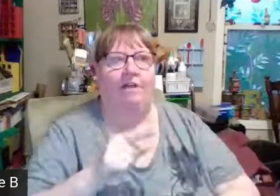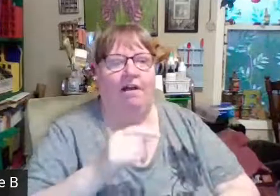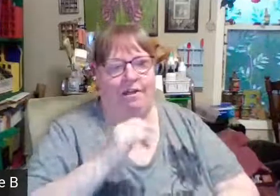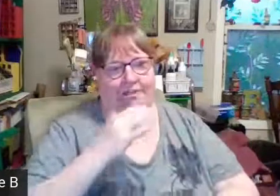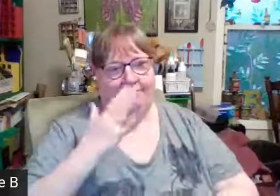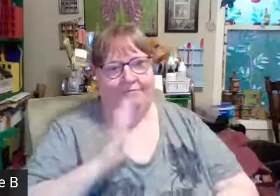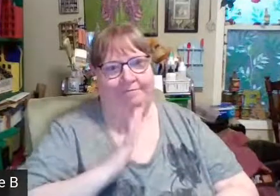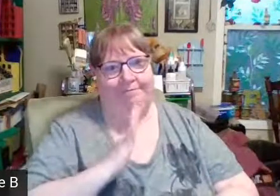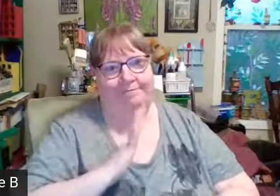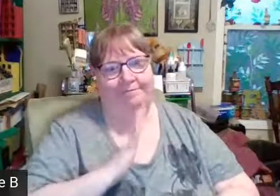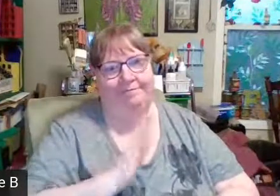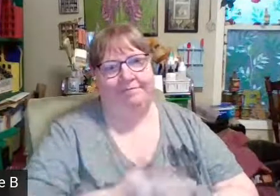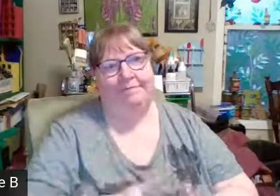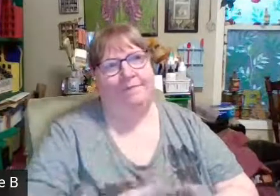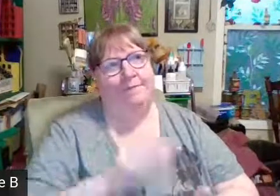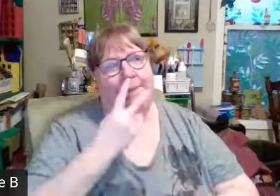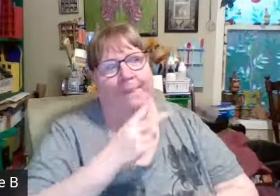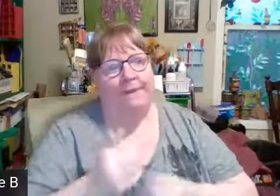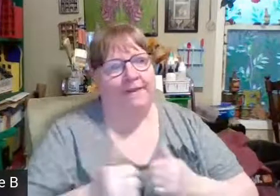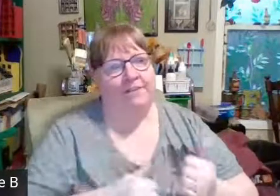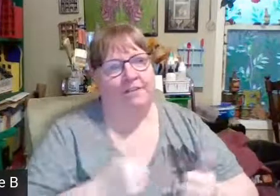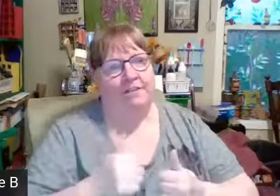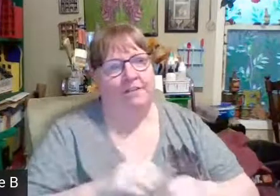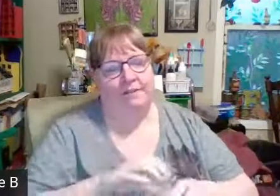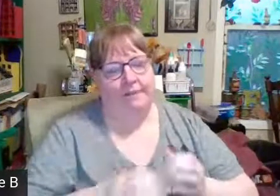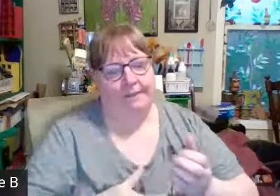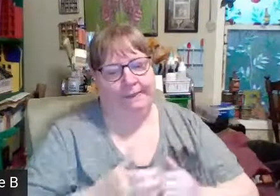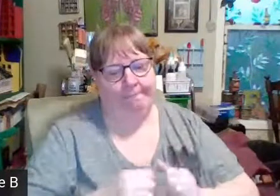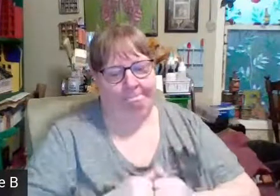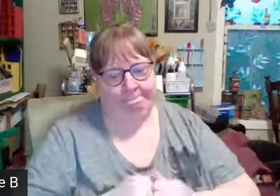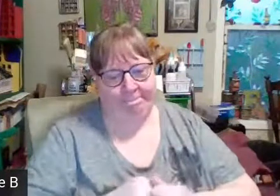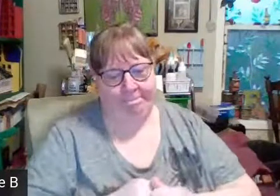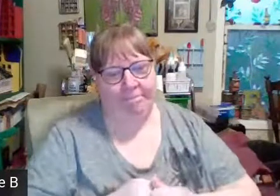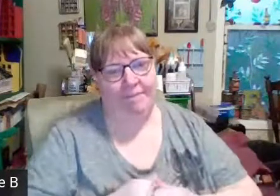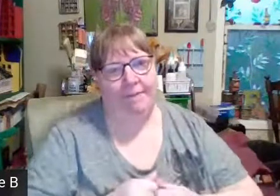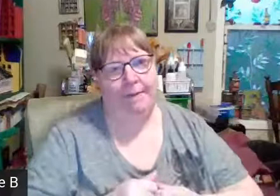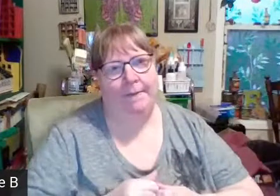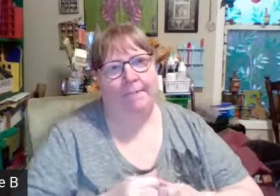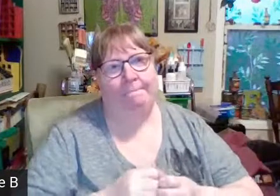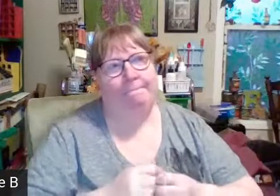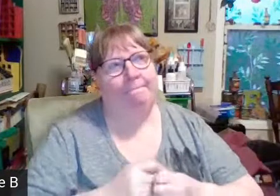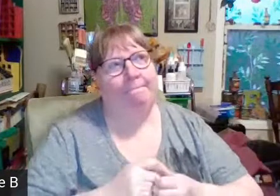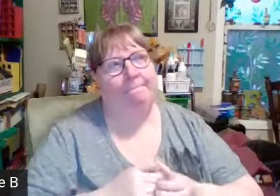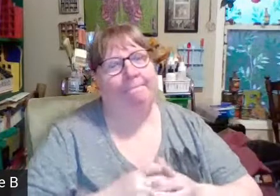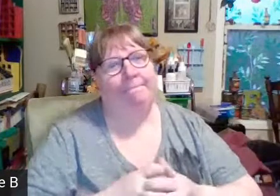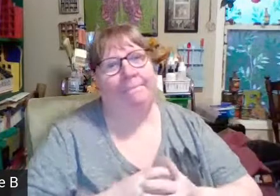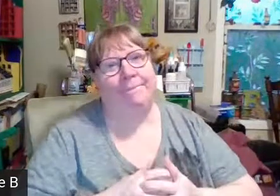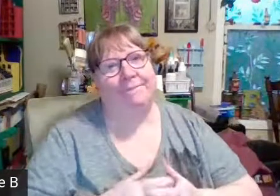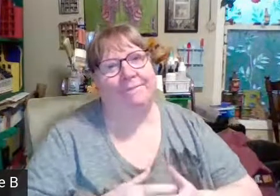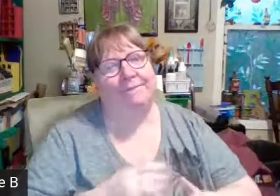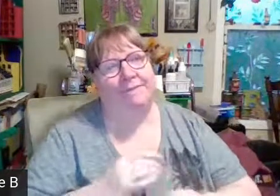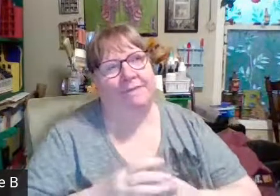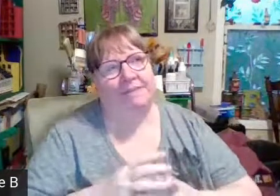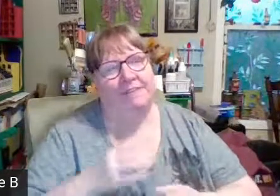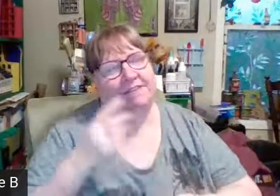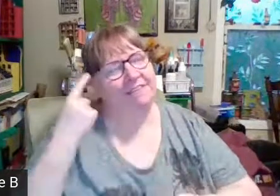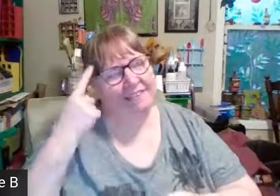update it and I do all the changes. So I kind of already know what's there. I mean, it's not like I have a picture